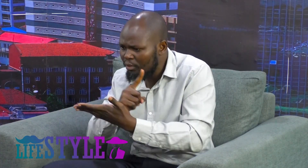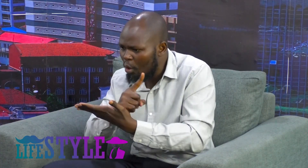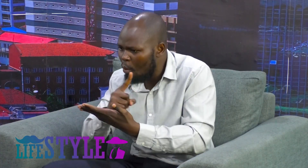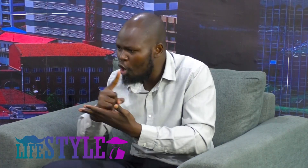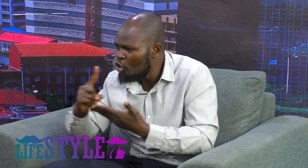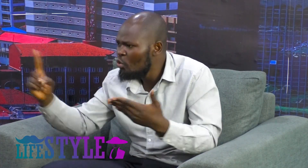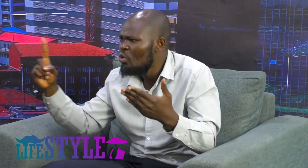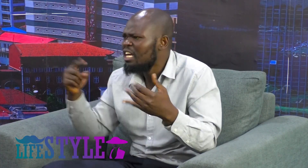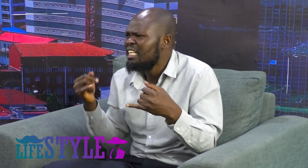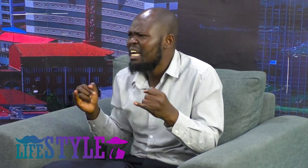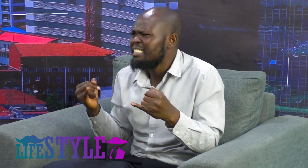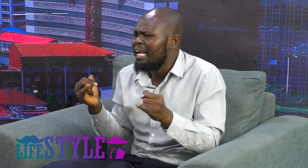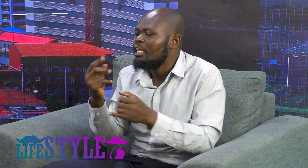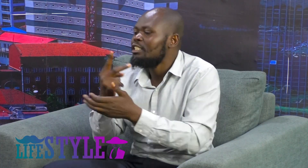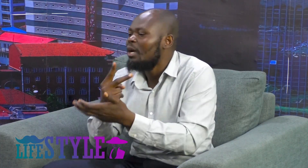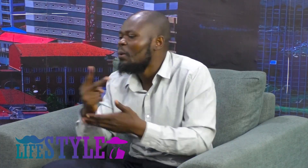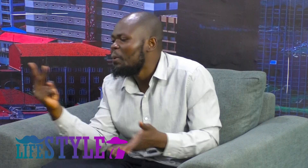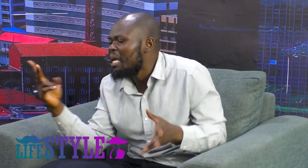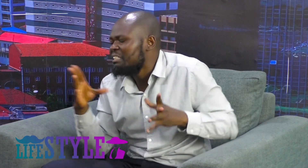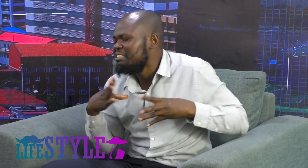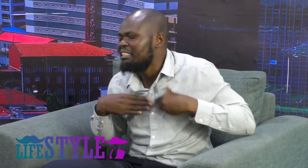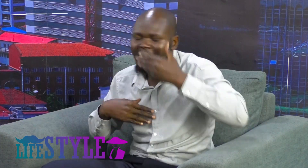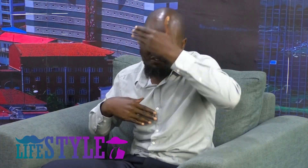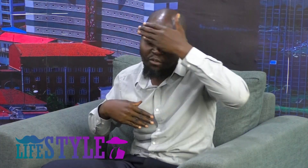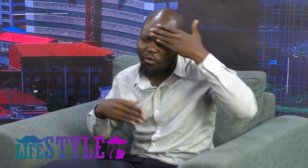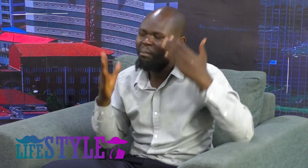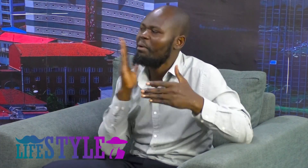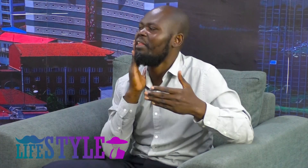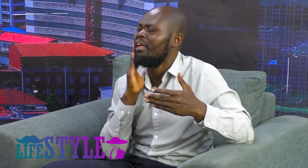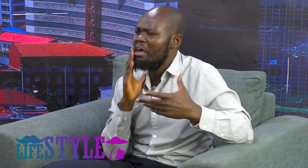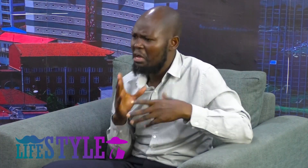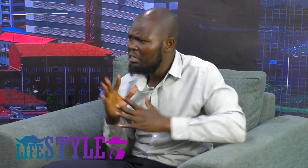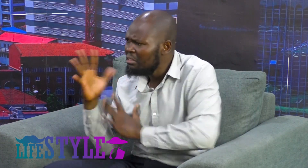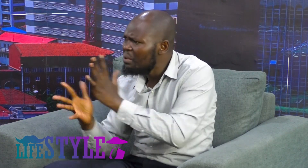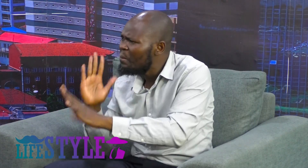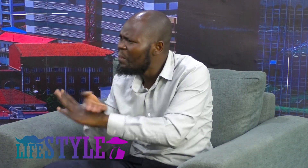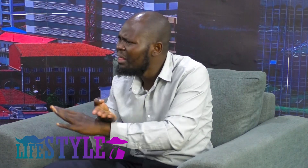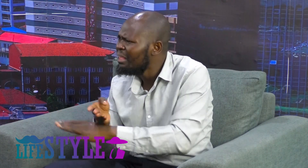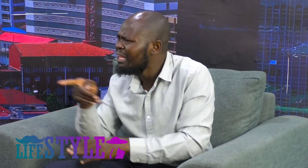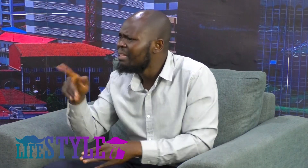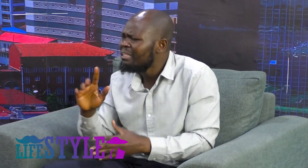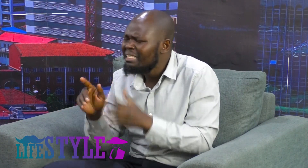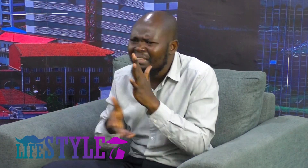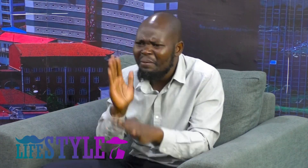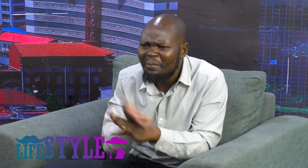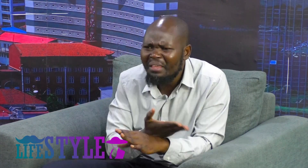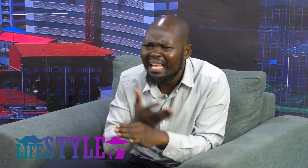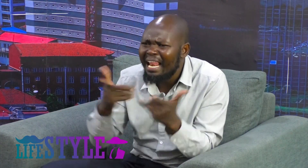who really intimidated me in that school. So I stayed home with my mother, tried